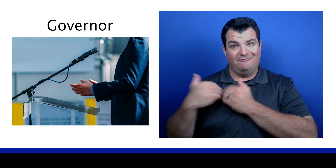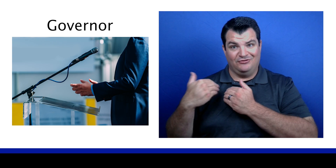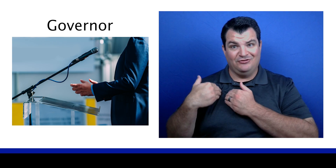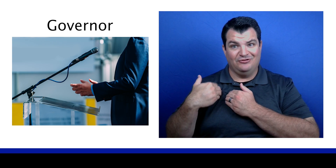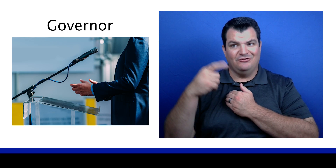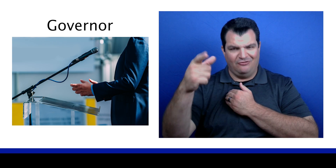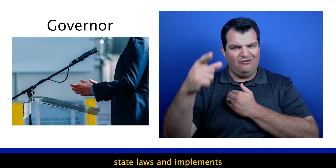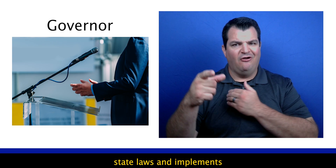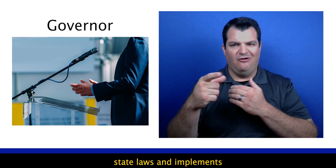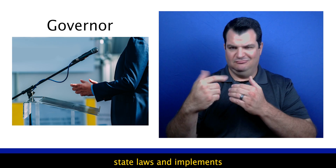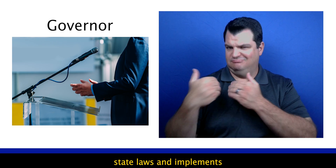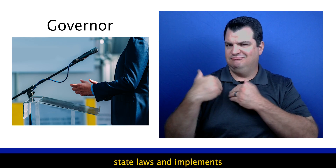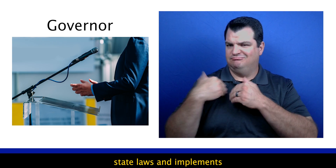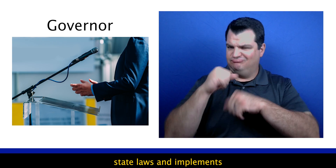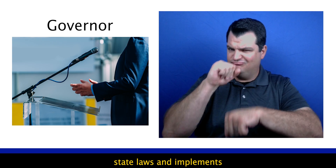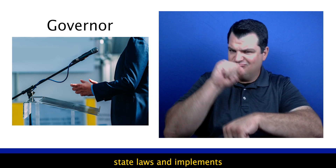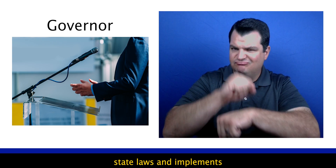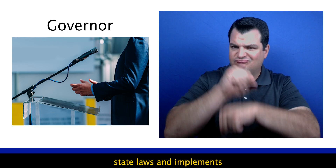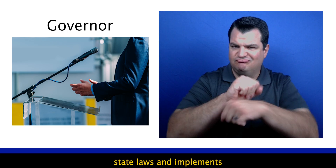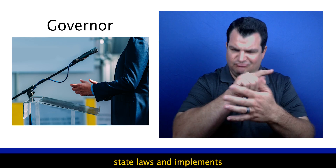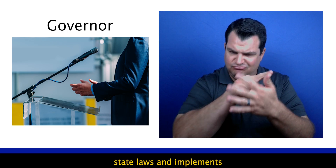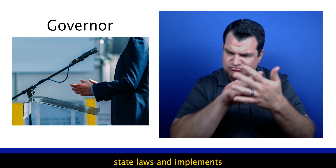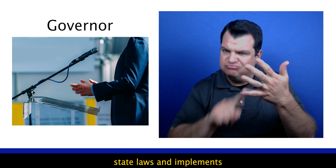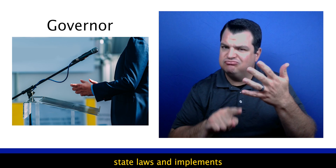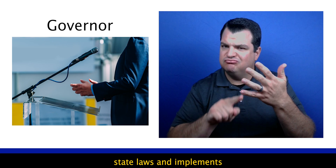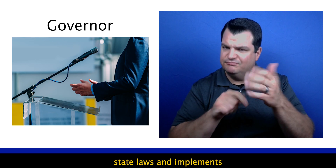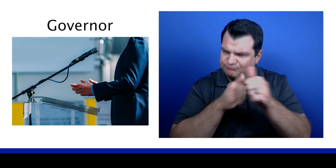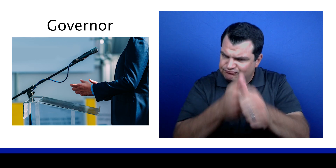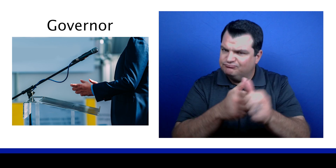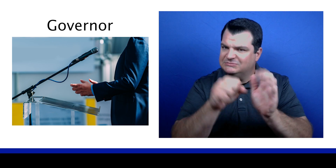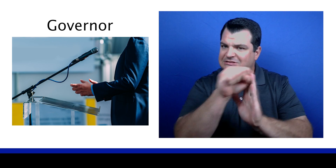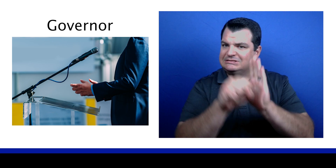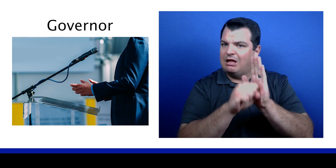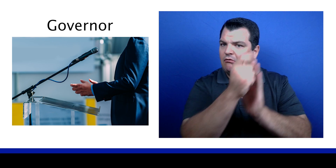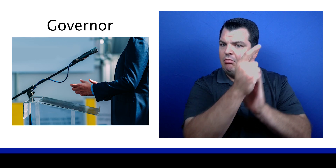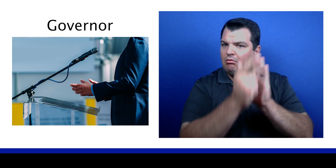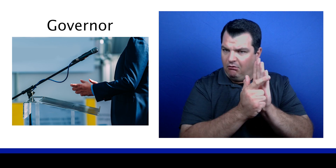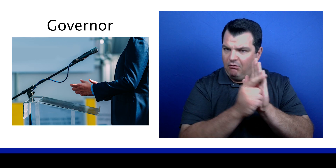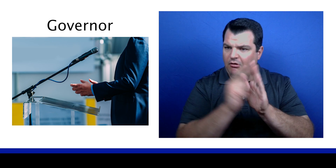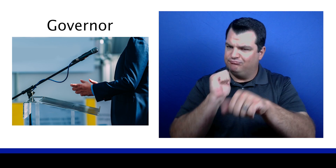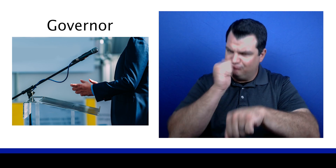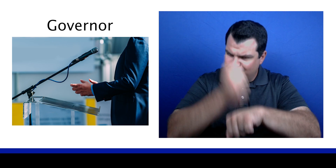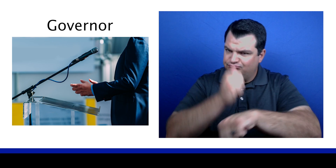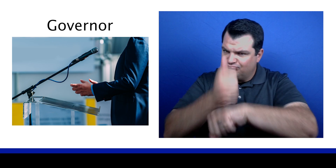This person carries out state laws and implements the state budget.